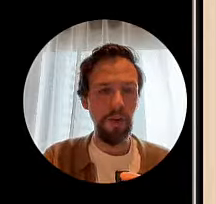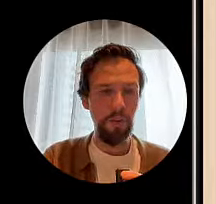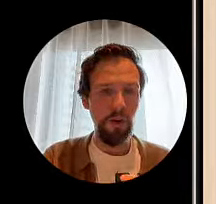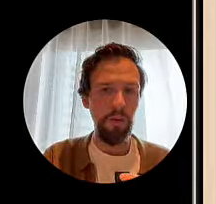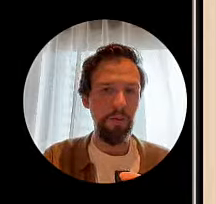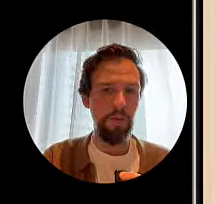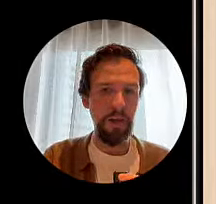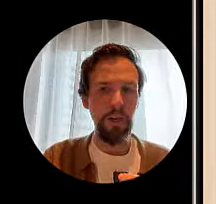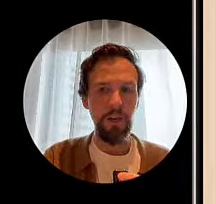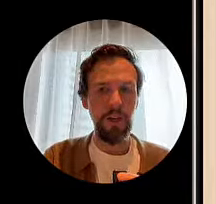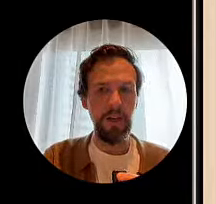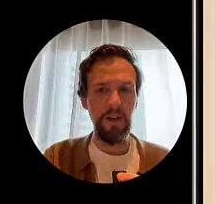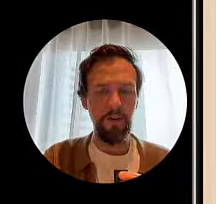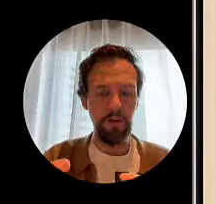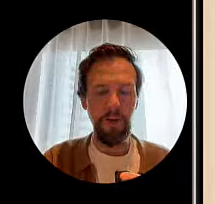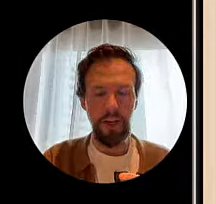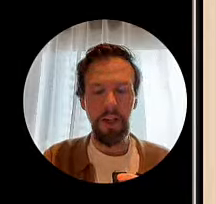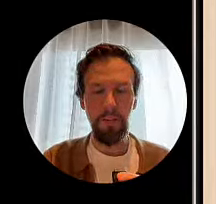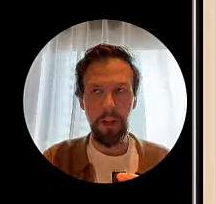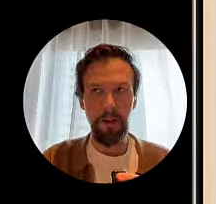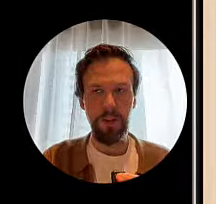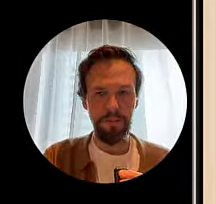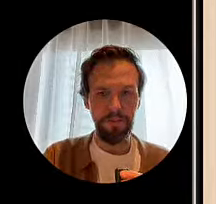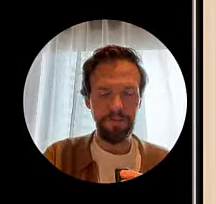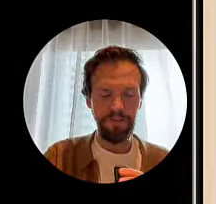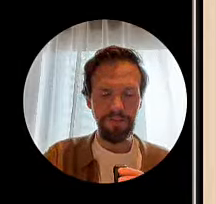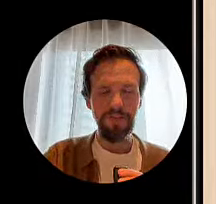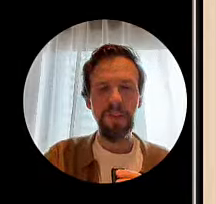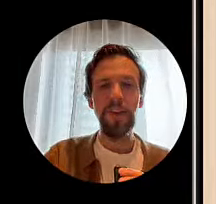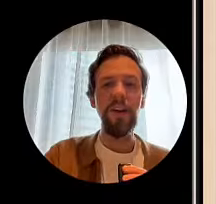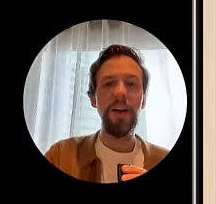that can be a problem for many players.